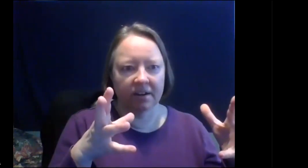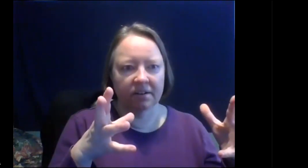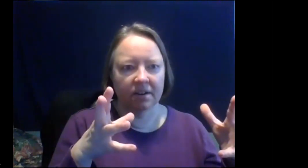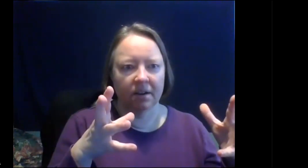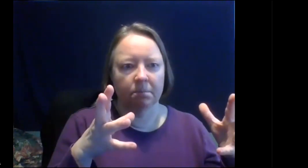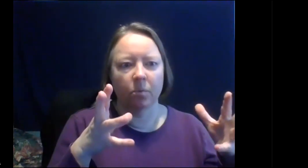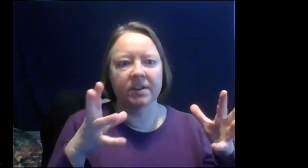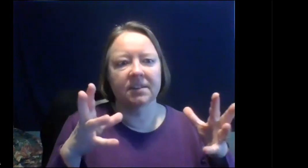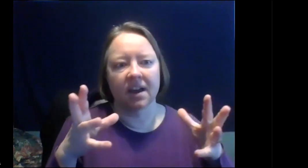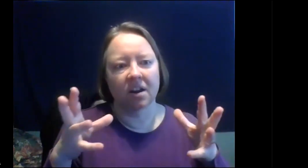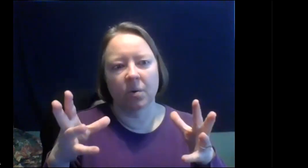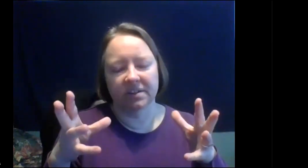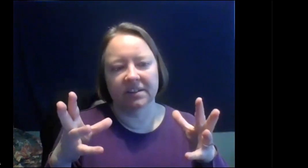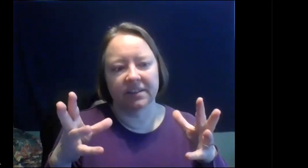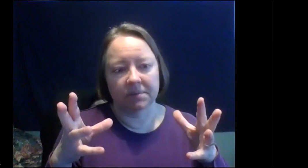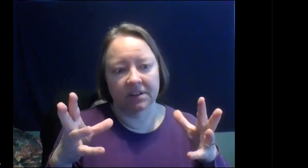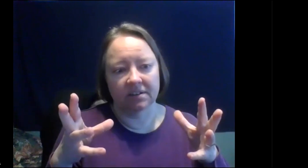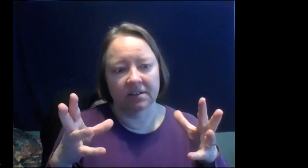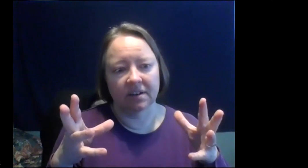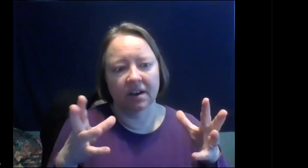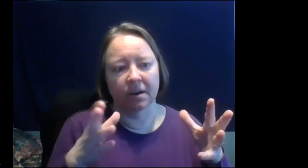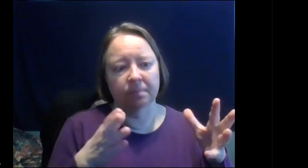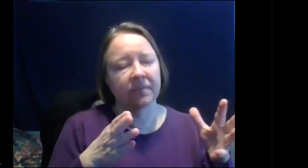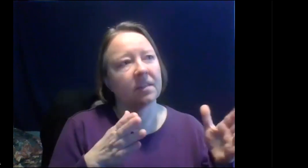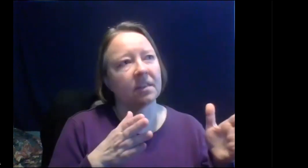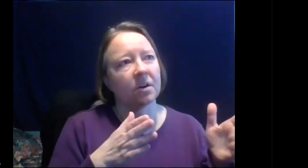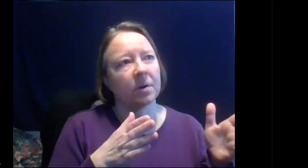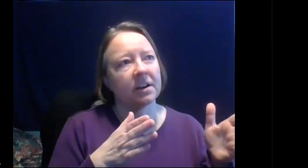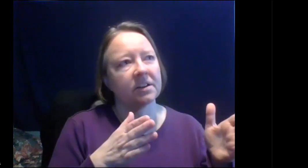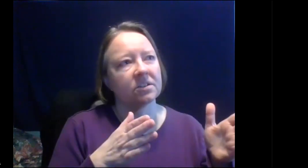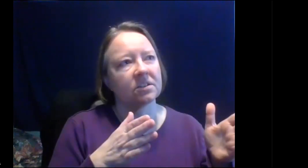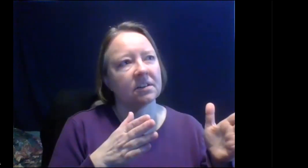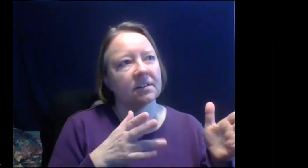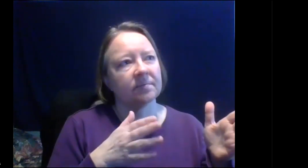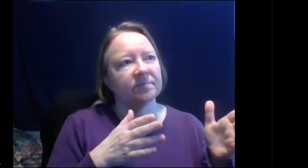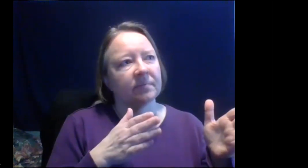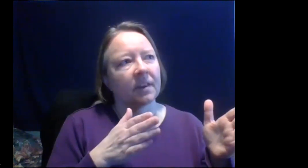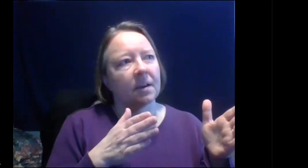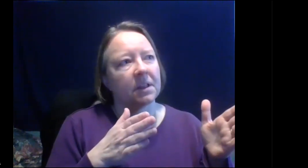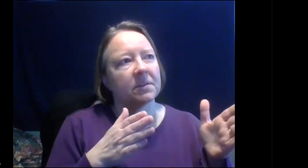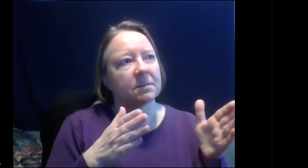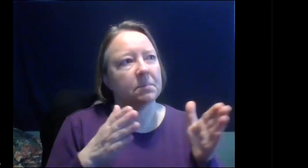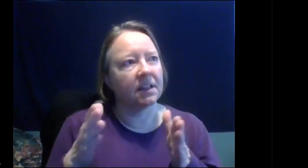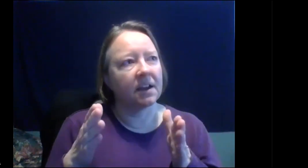created, but was not always accepted. There was, I believe it's a